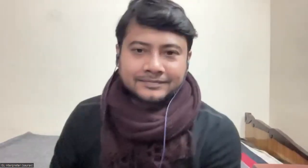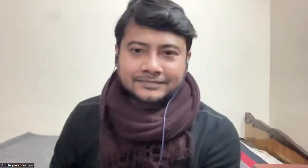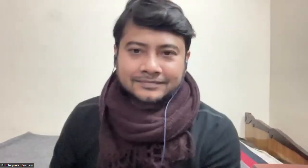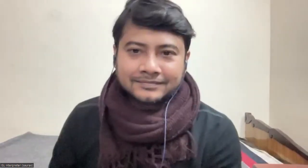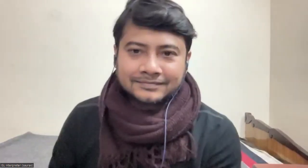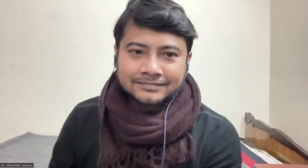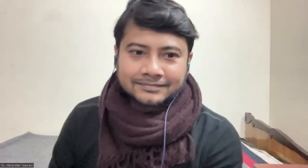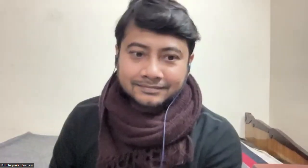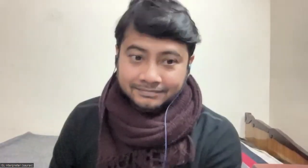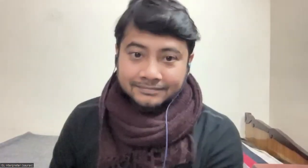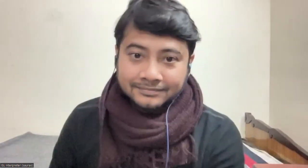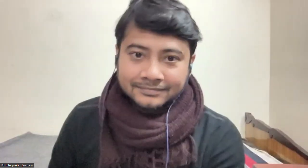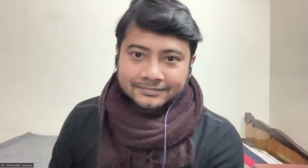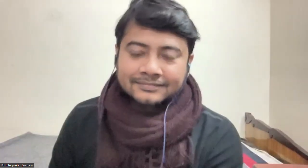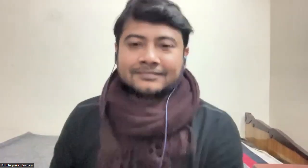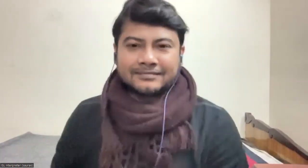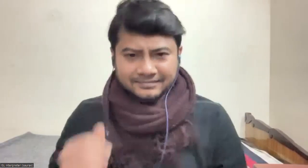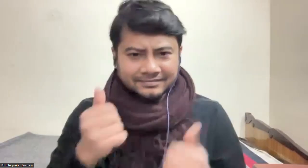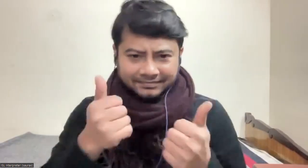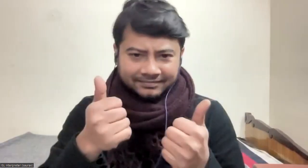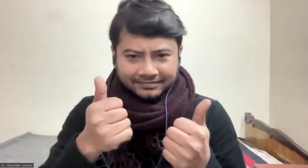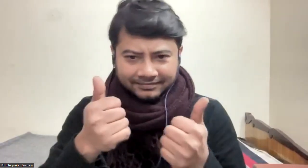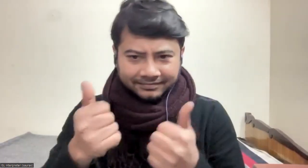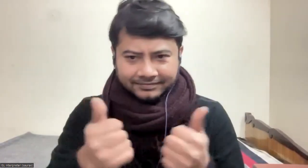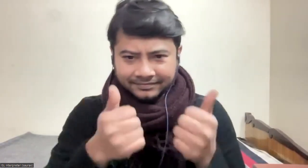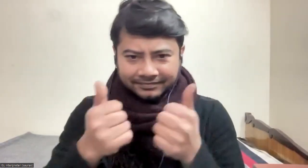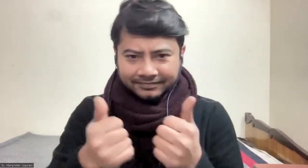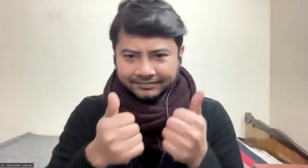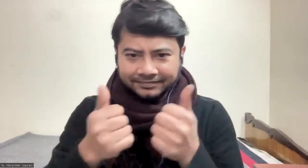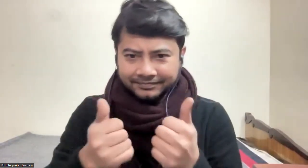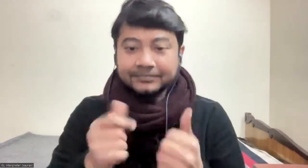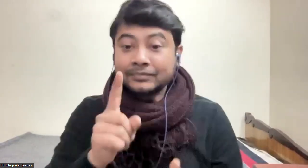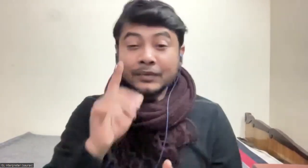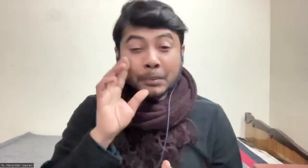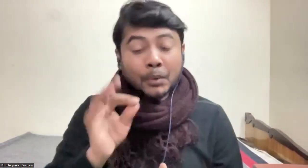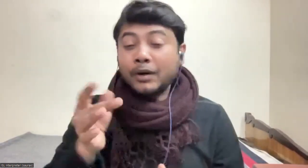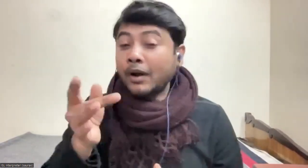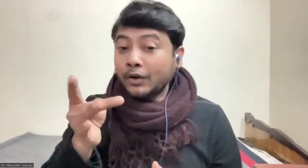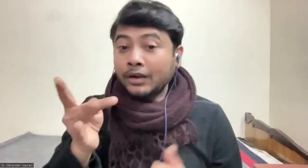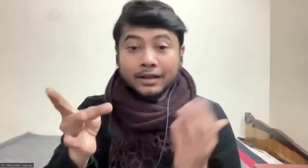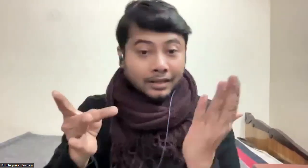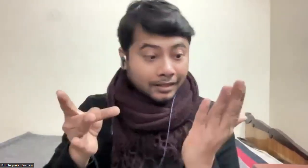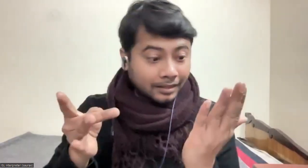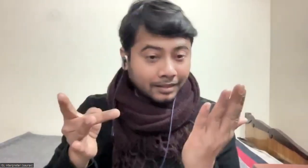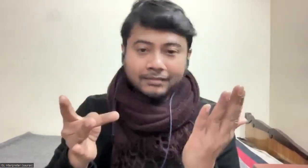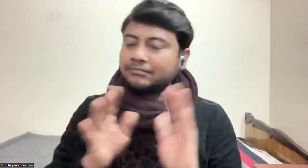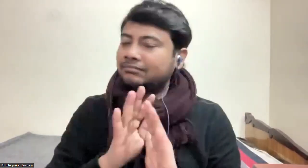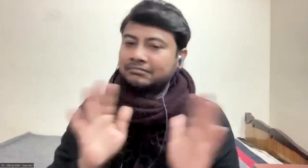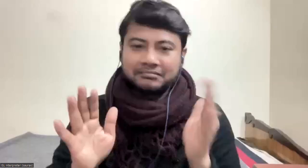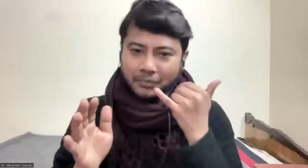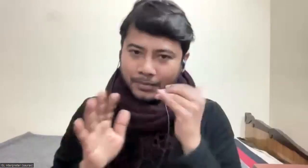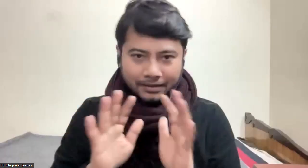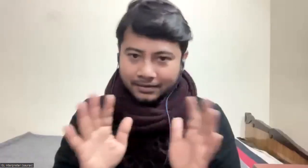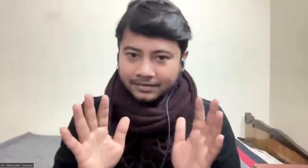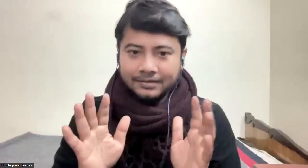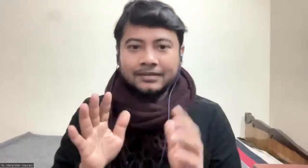So is it getting clear? So, do not watch phone while chanting, do not talk to other people in the house, do